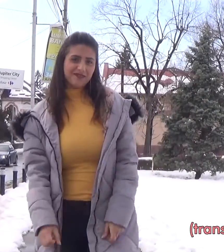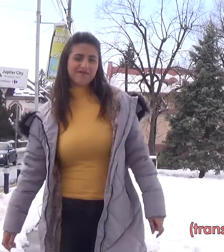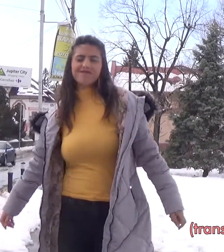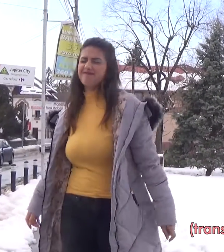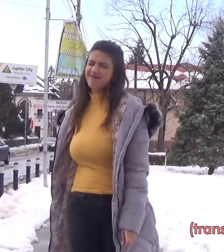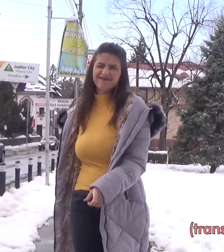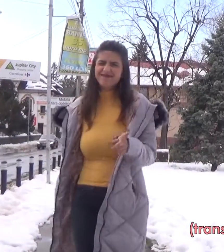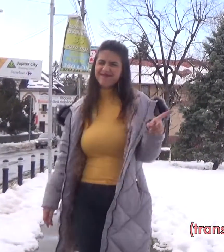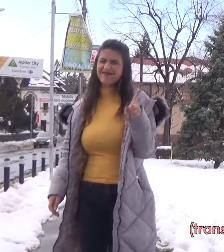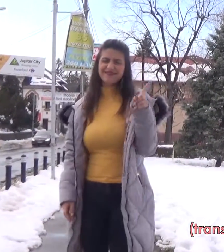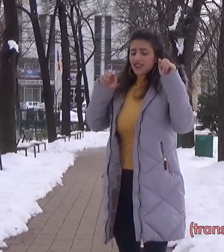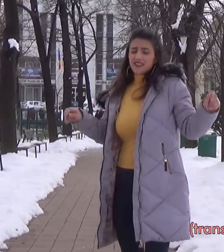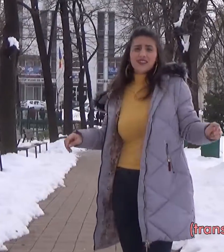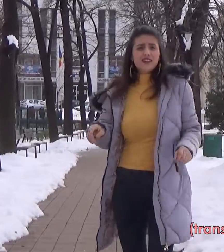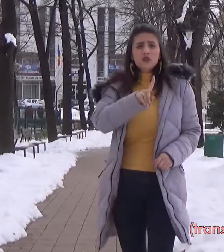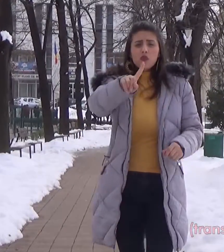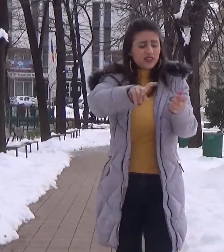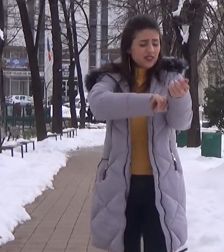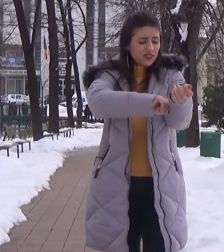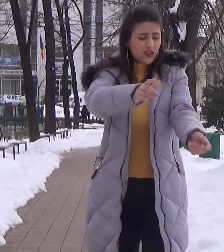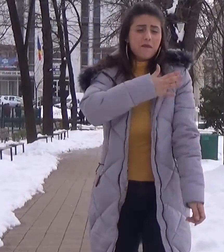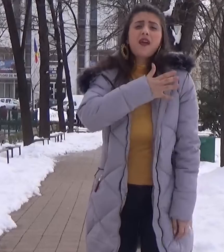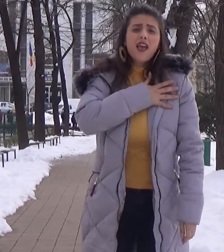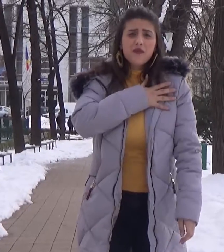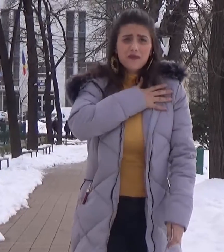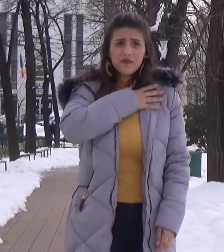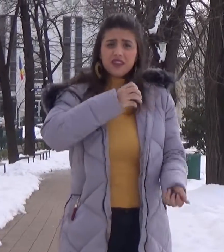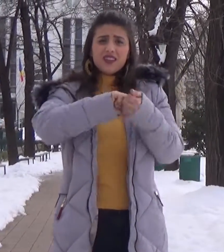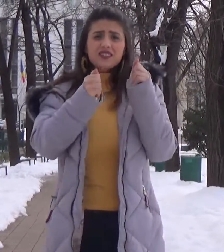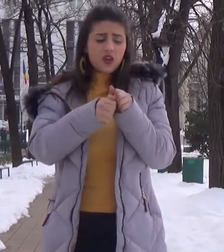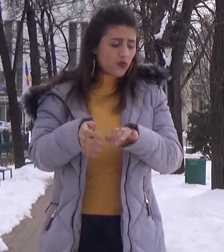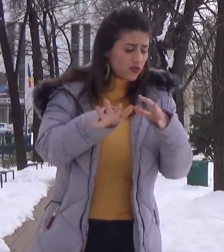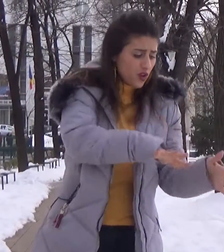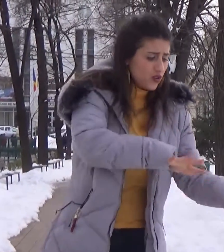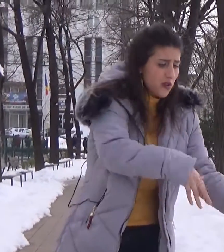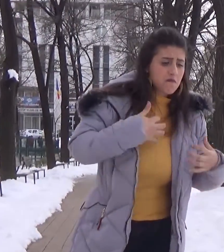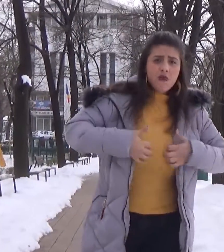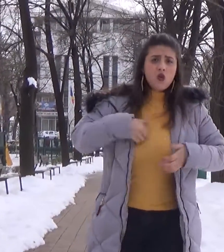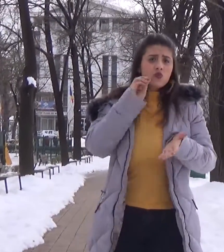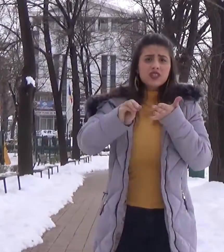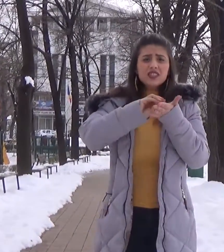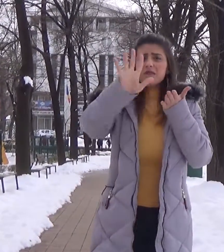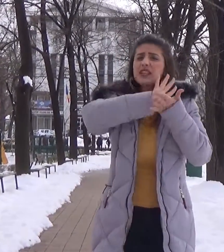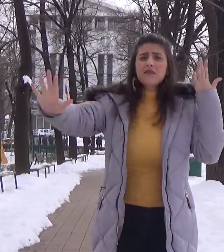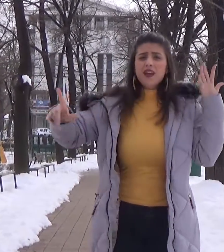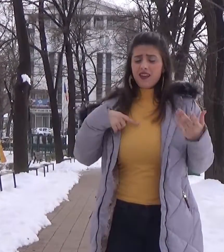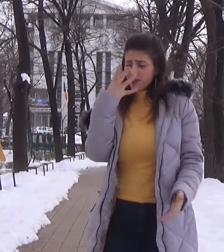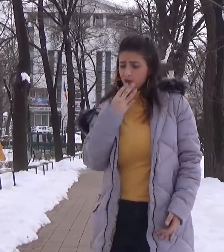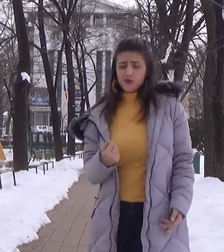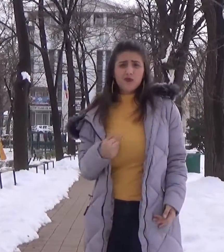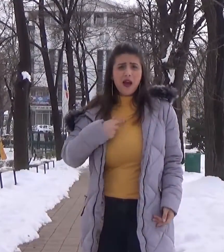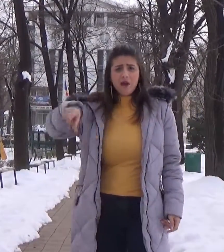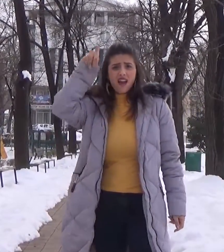I just can't. It isn't in my blood. Laying on the bathroom floor, feeling nothing.